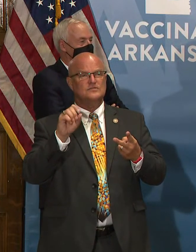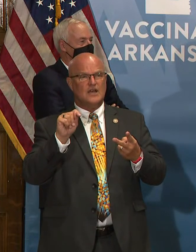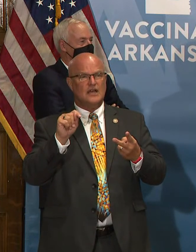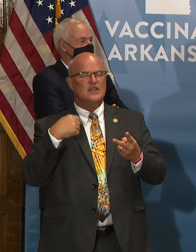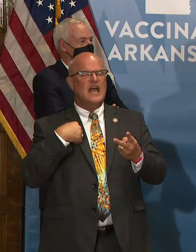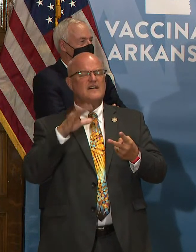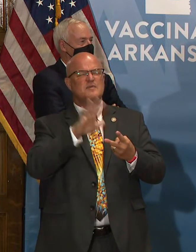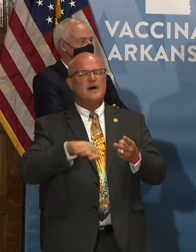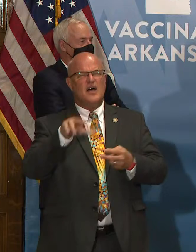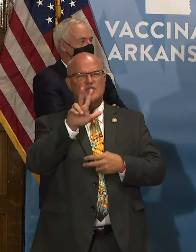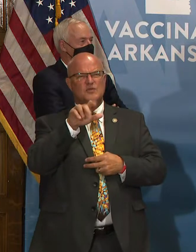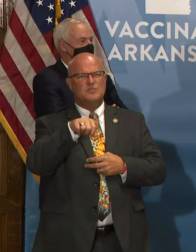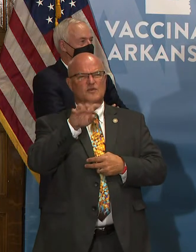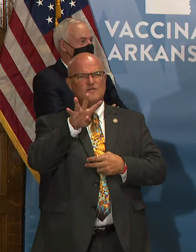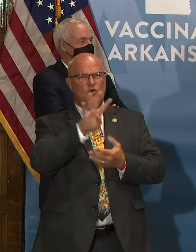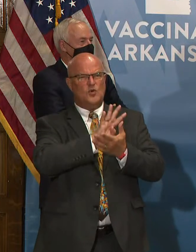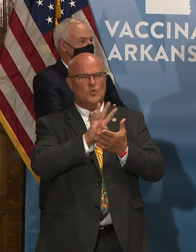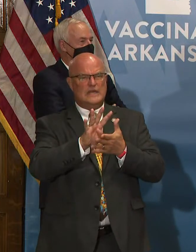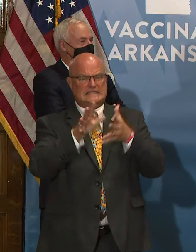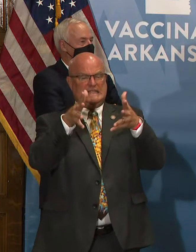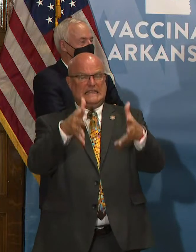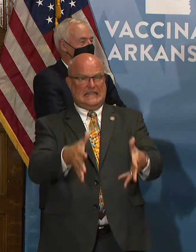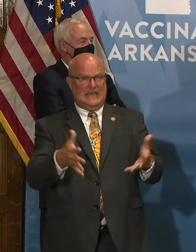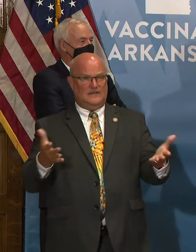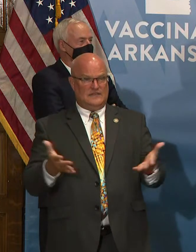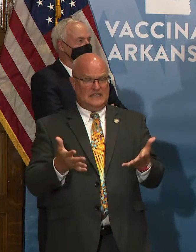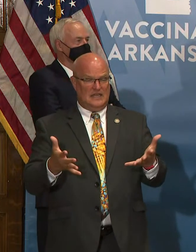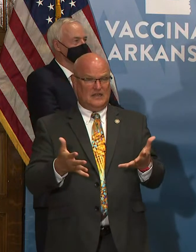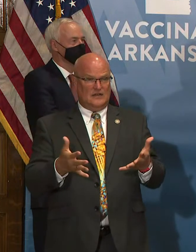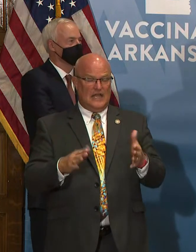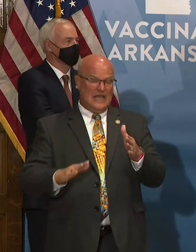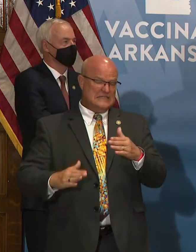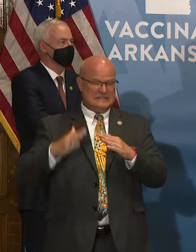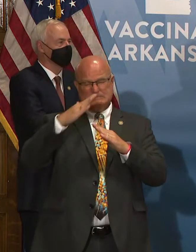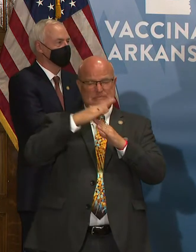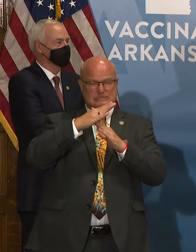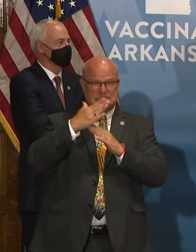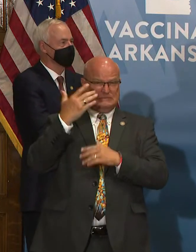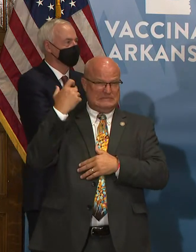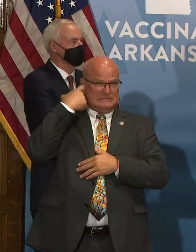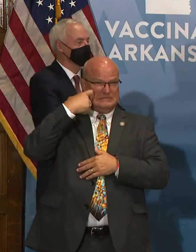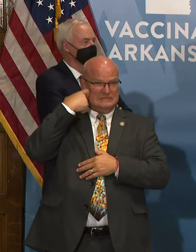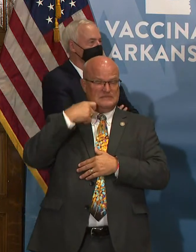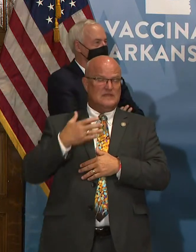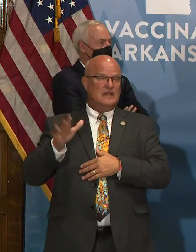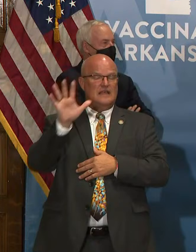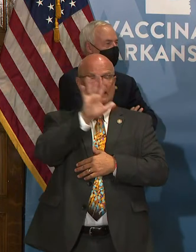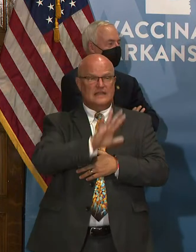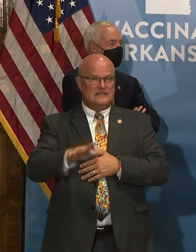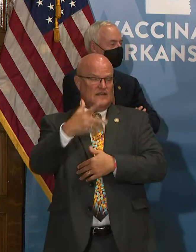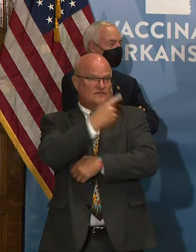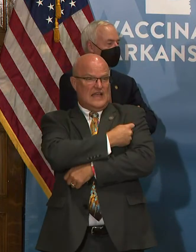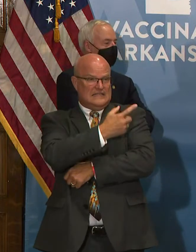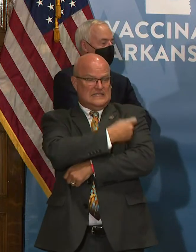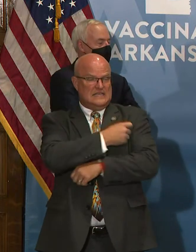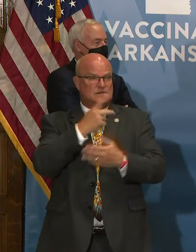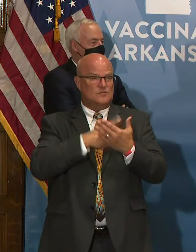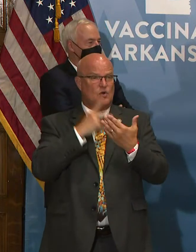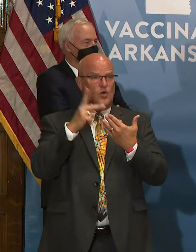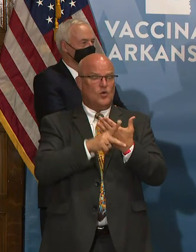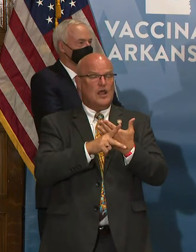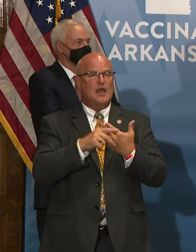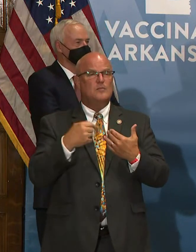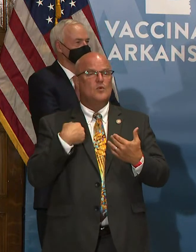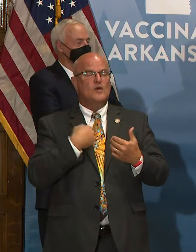state about 3.4 weeks worth of supply. At our peak, at our highest point throughout the entire vaccination program,